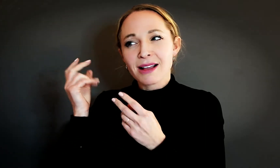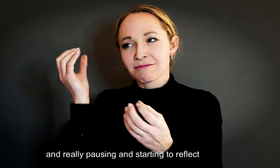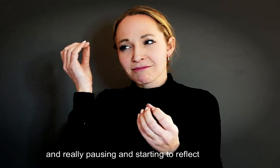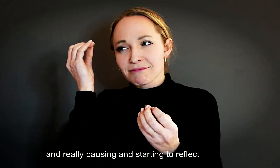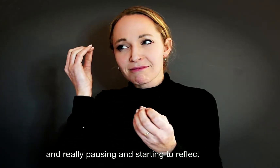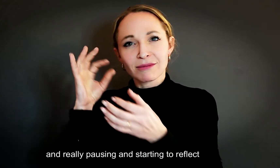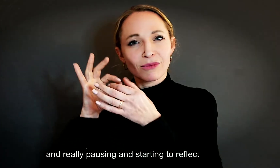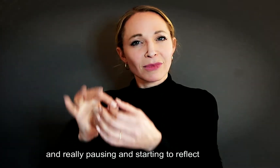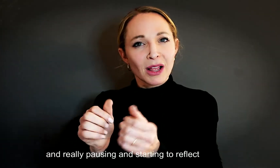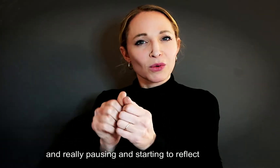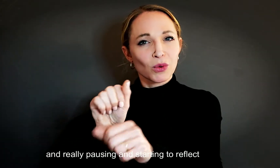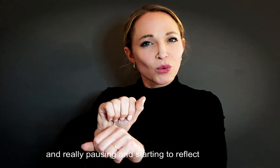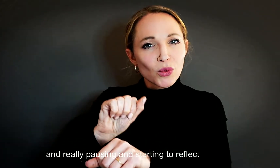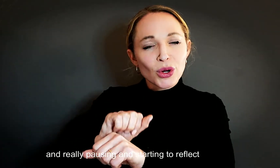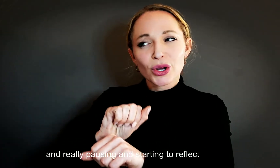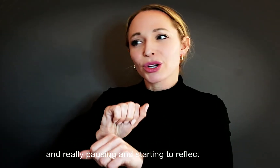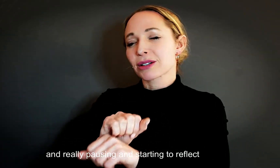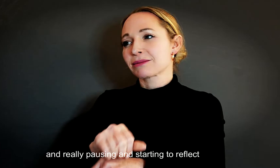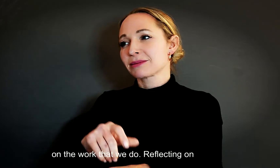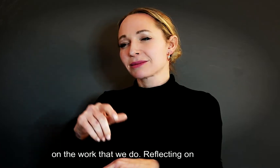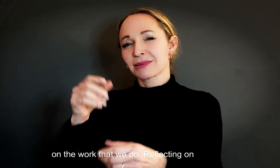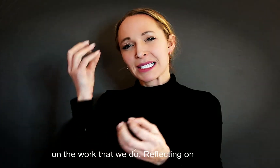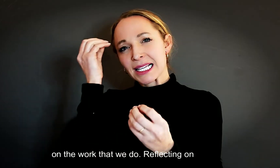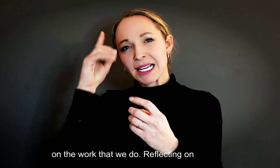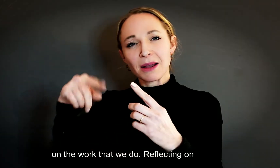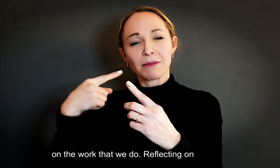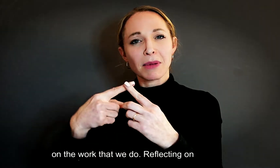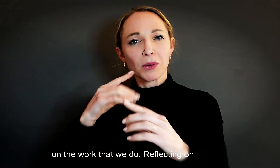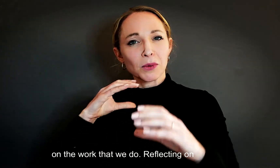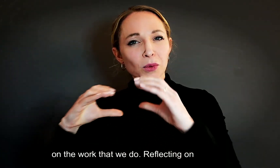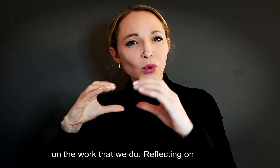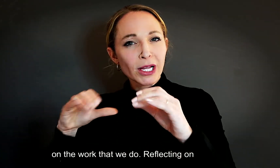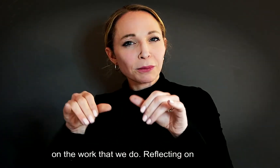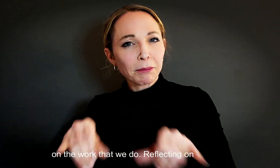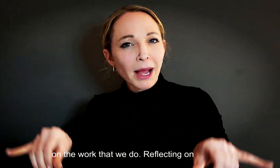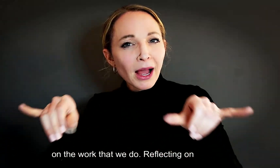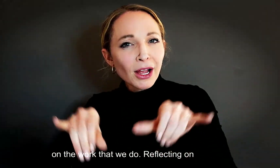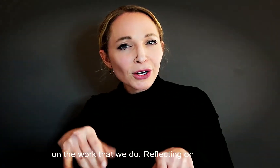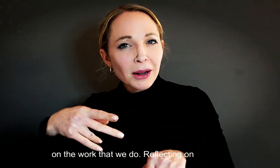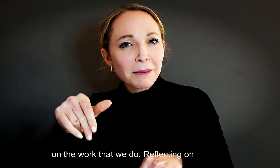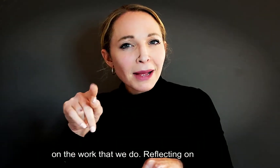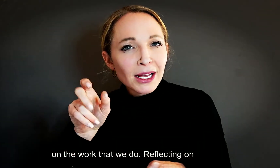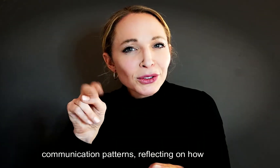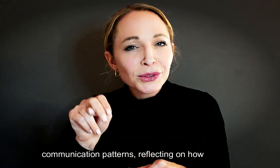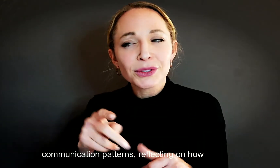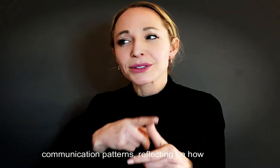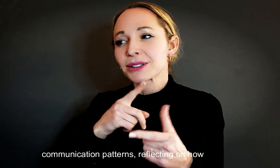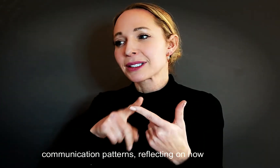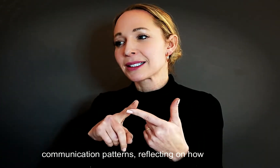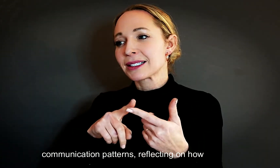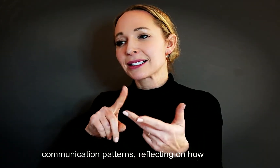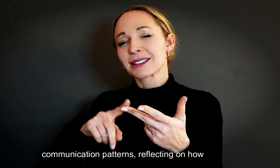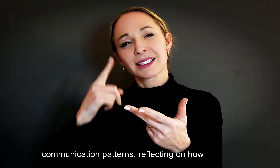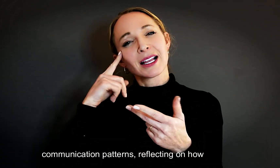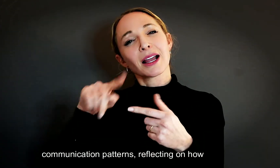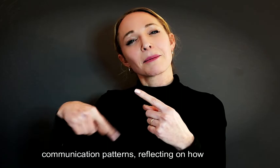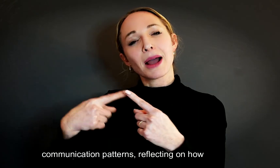moment and really pausing and starting to reflect on the work that we do, reflecting on communication patterns,